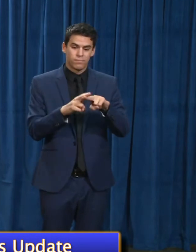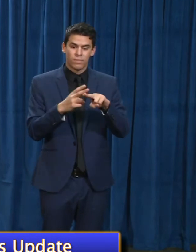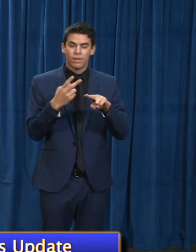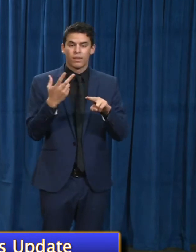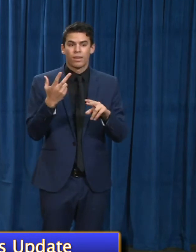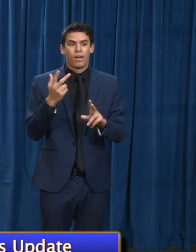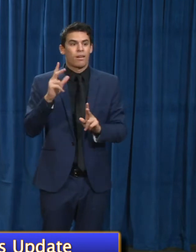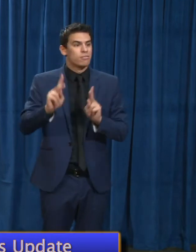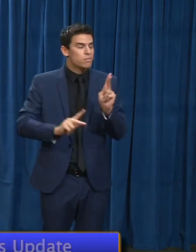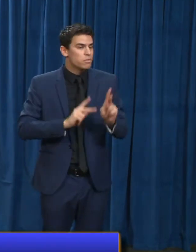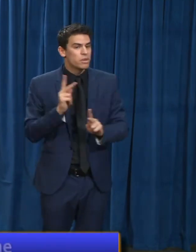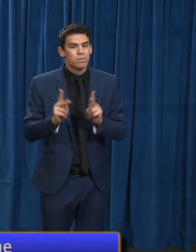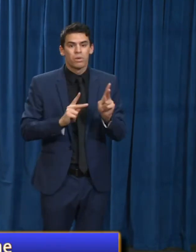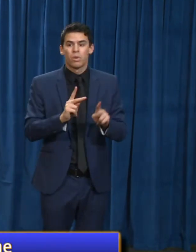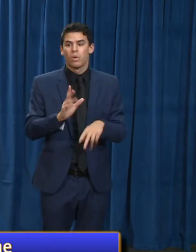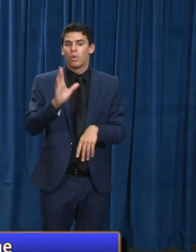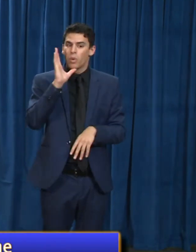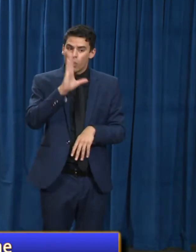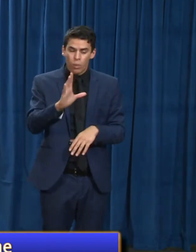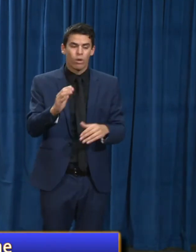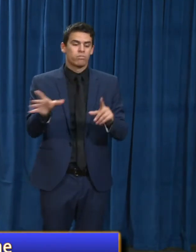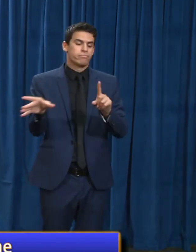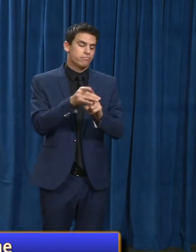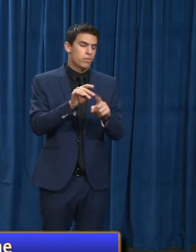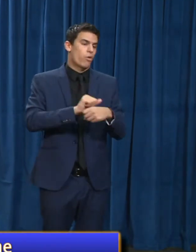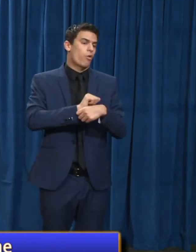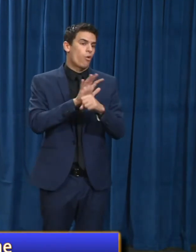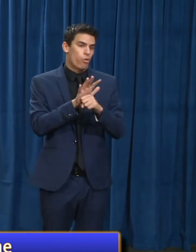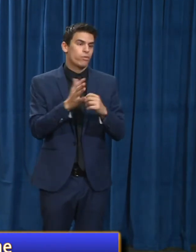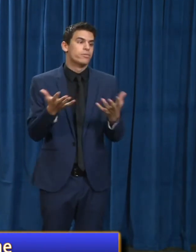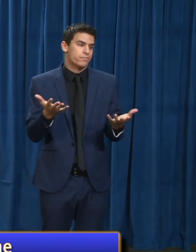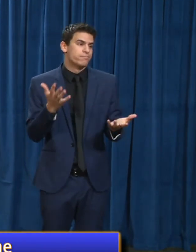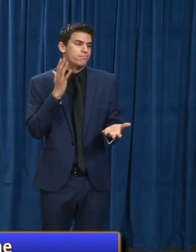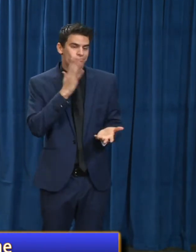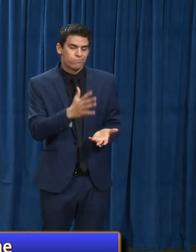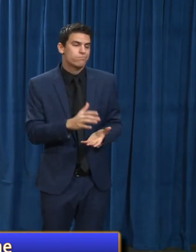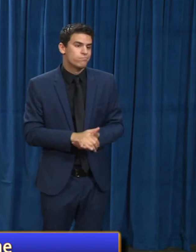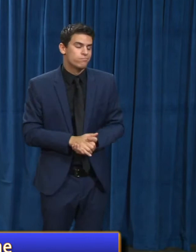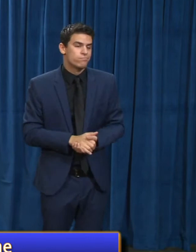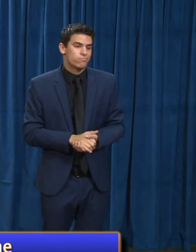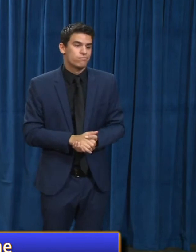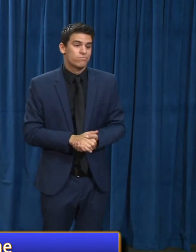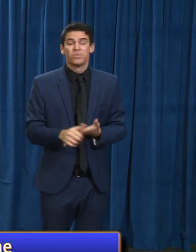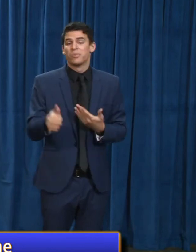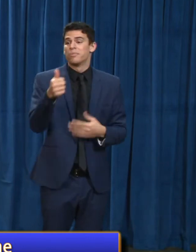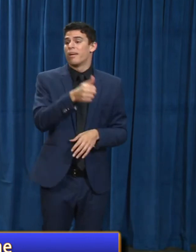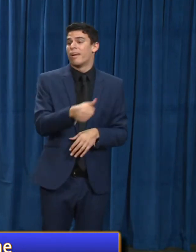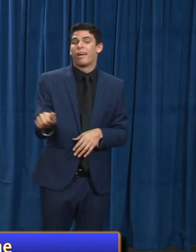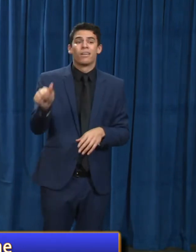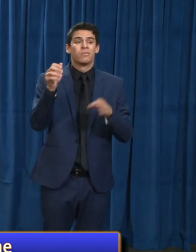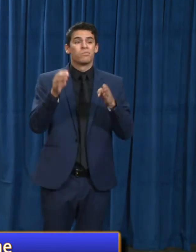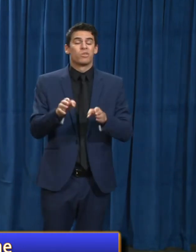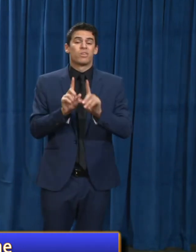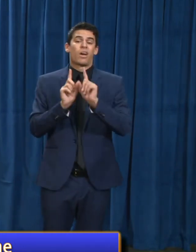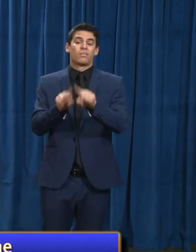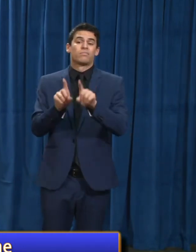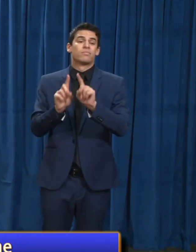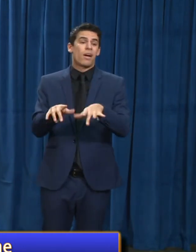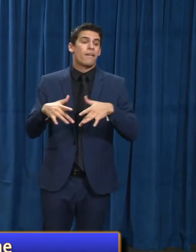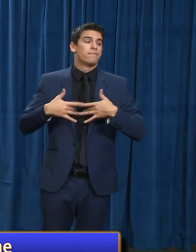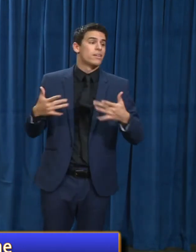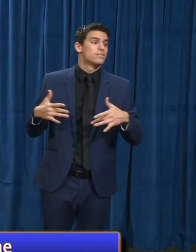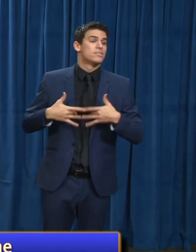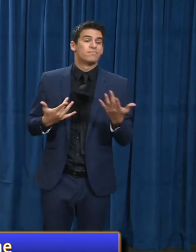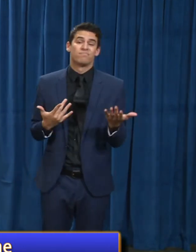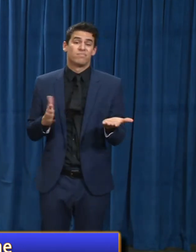of individuals who are going to test positive for COVID-19. So anyone attending these events, they do so at their